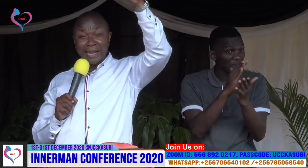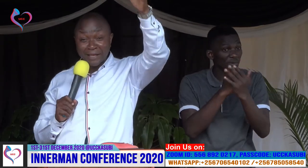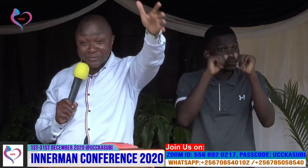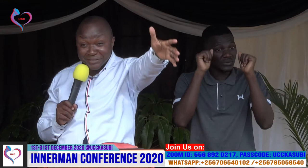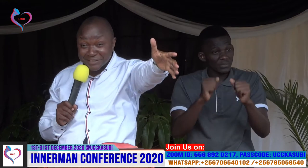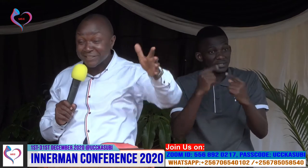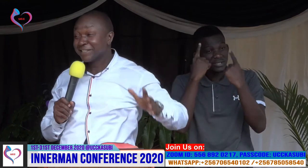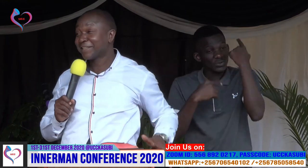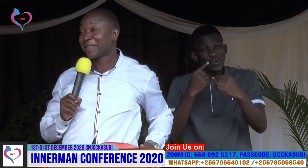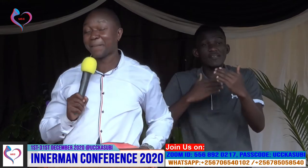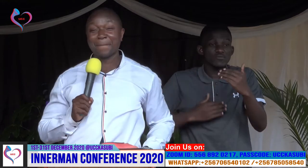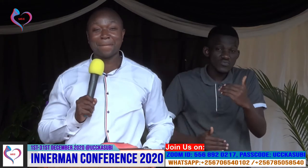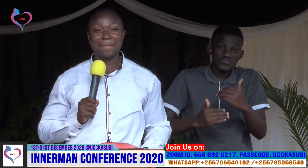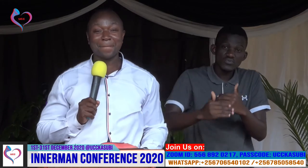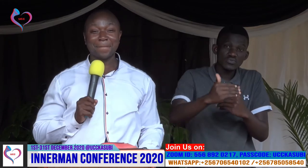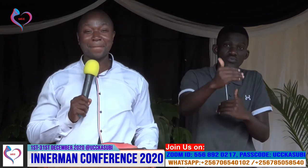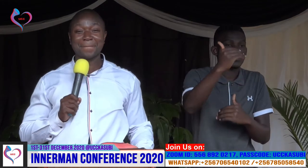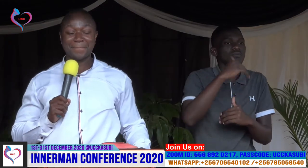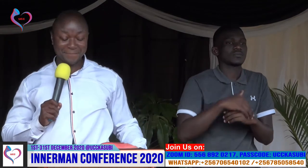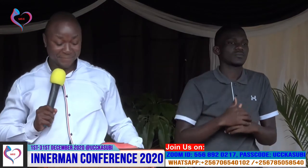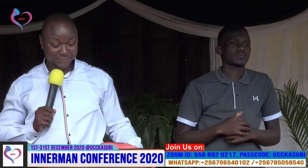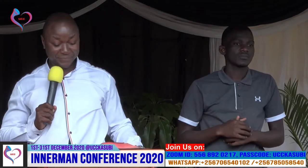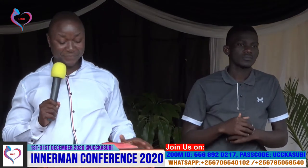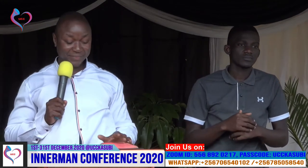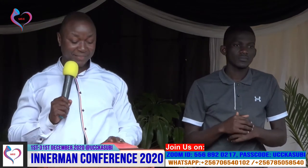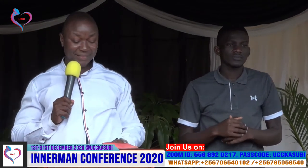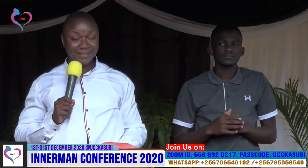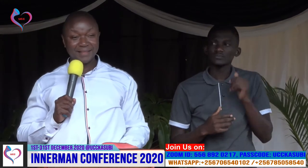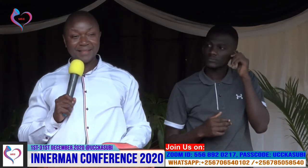of our lives. Now